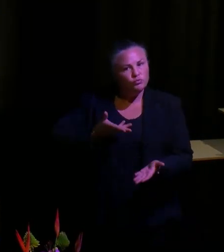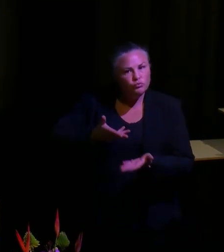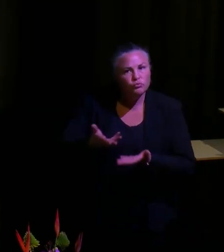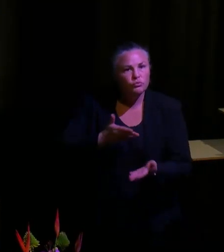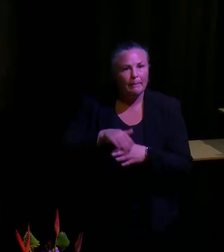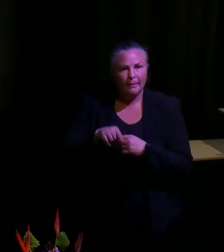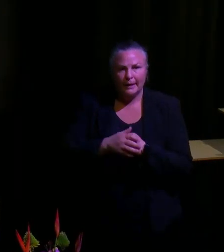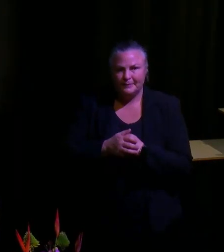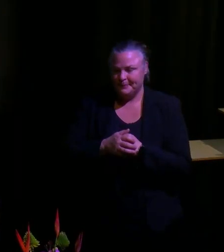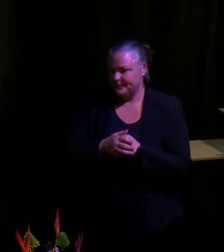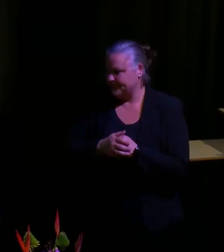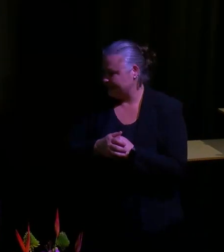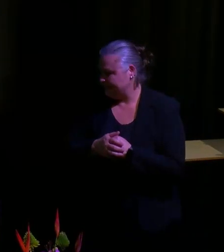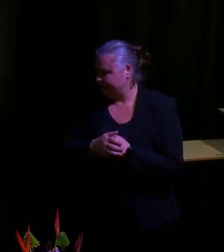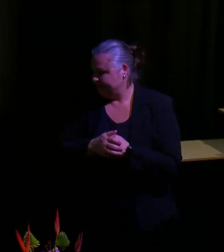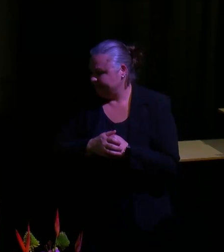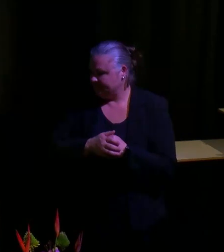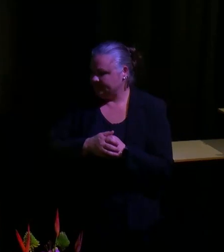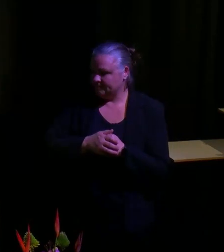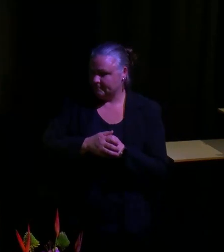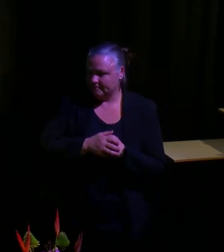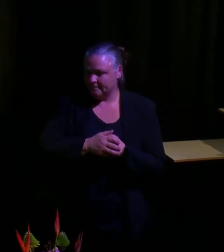do with it's confronting when